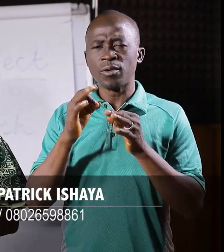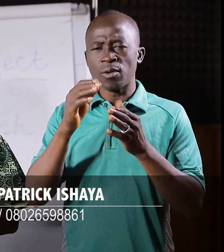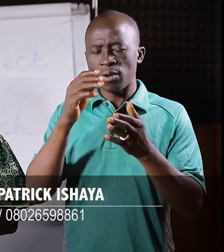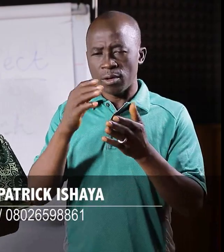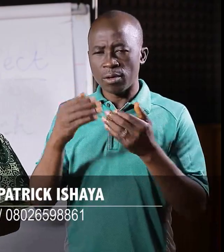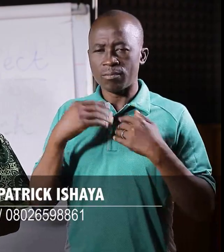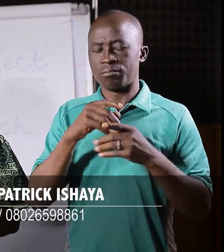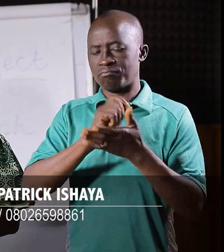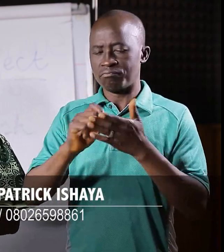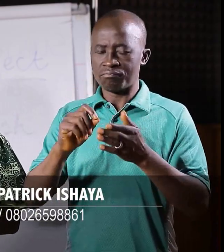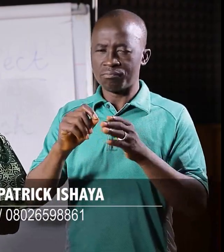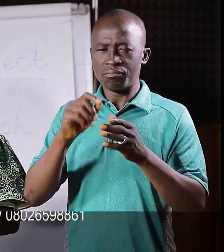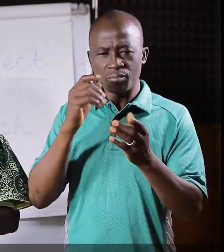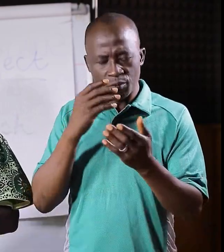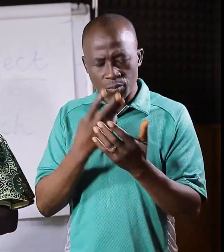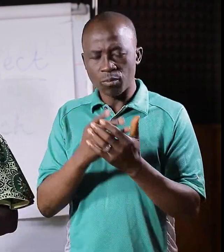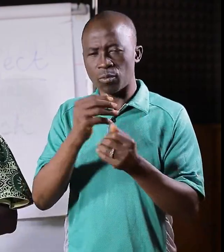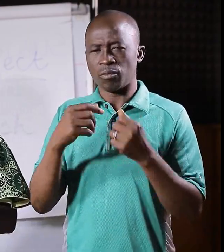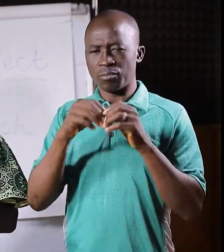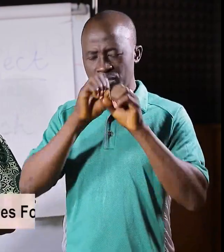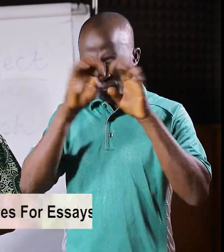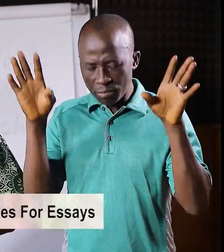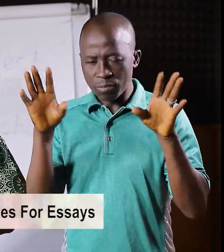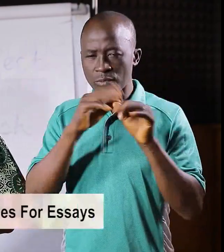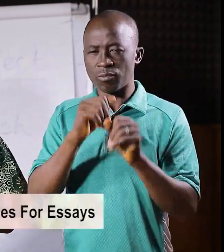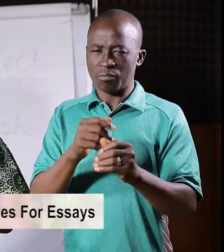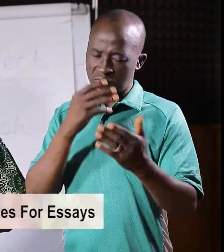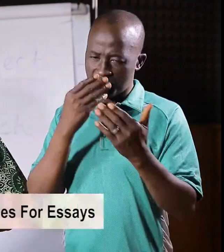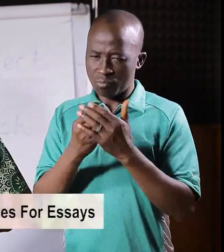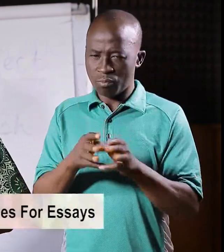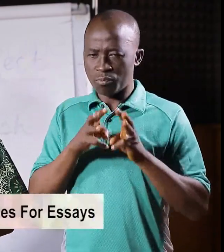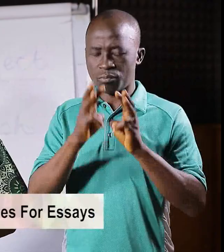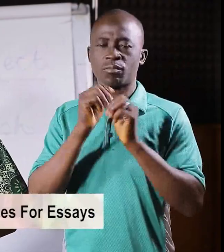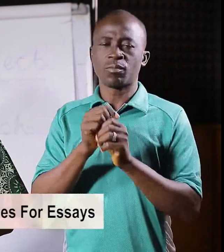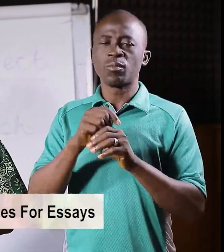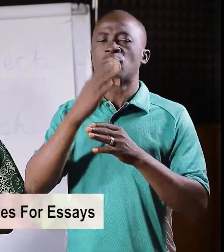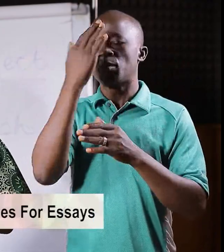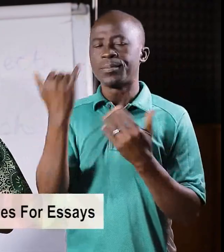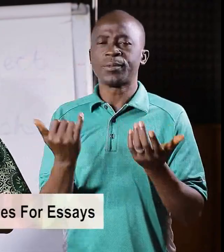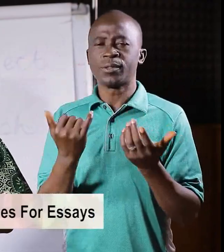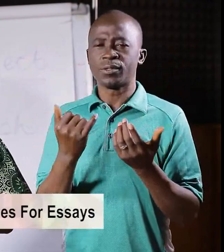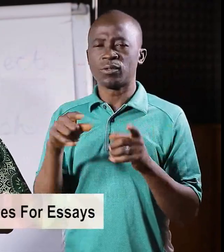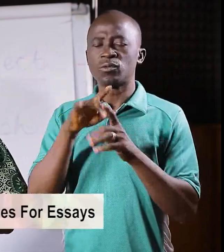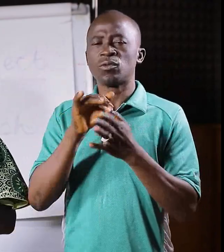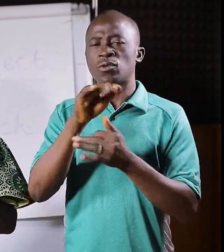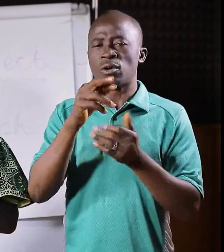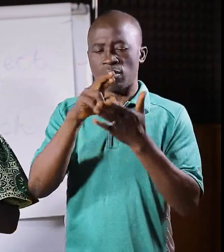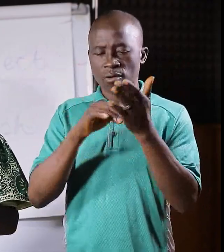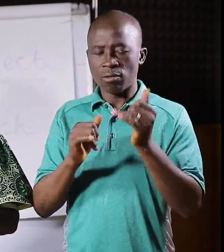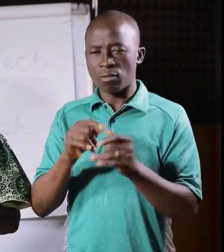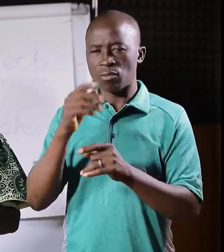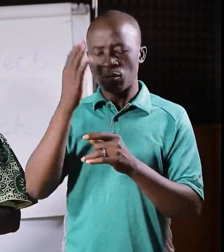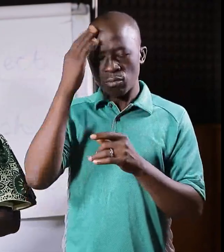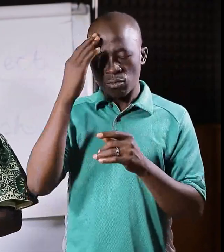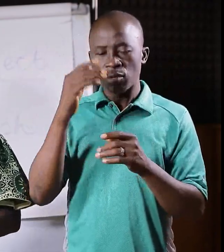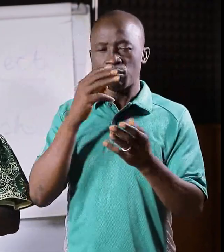you need to be clear, you need to be logical, you need to be articulate. Why do we need to be all this? So that your readers will get your clear